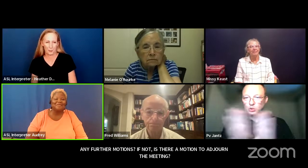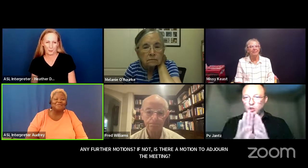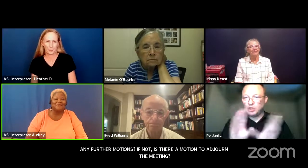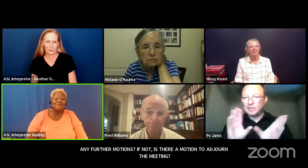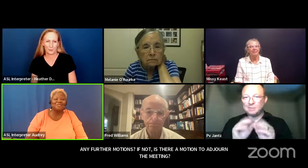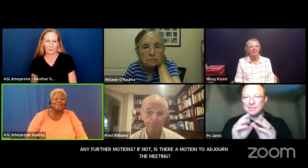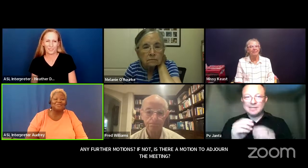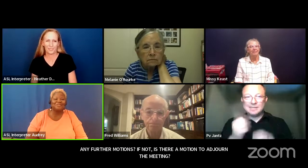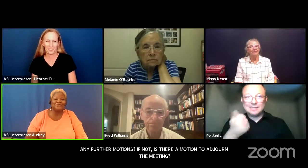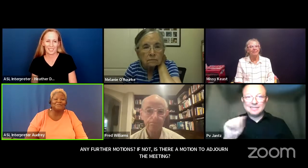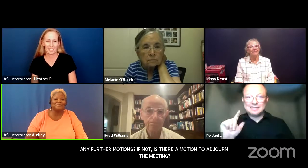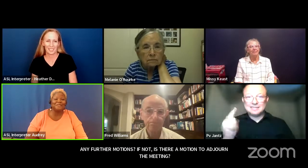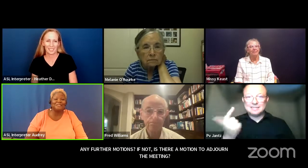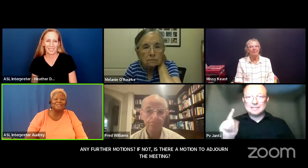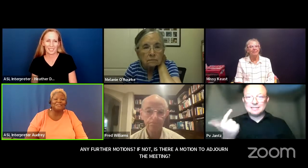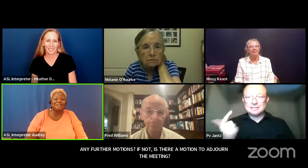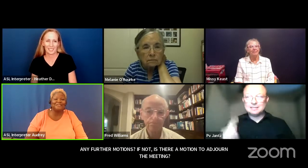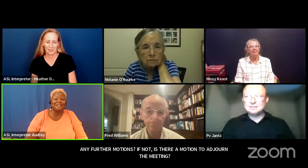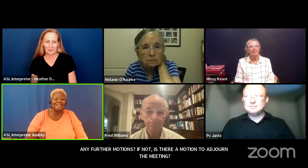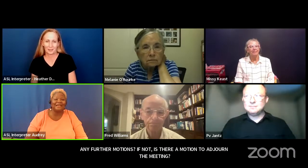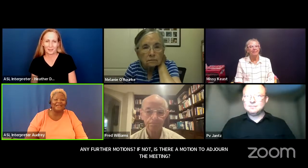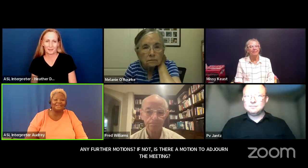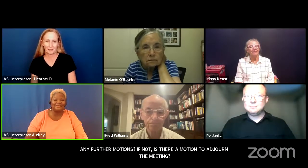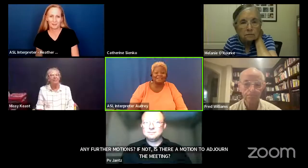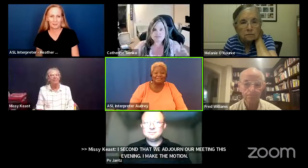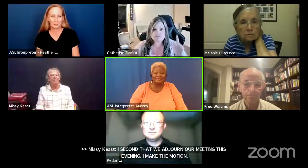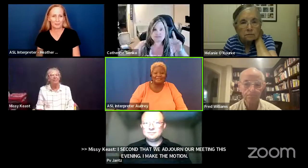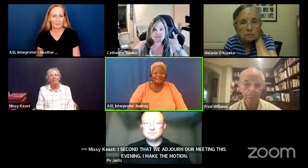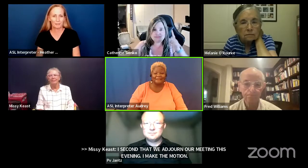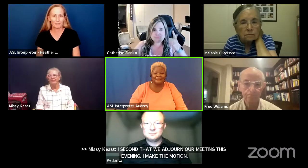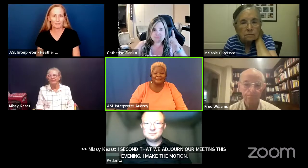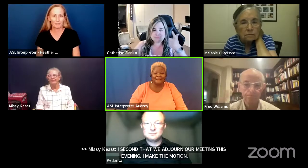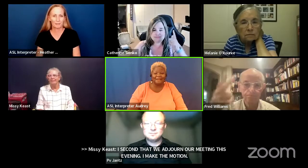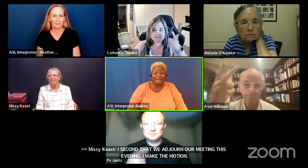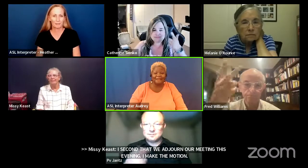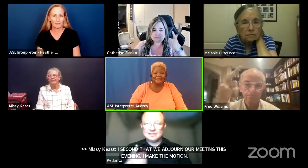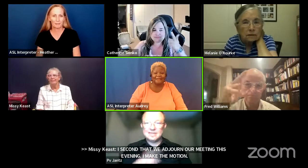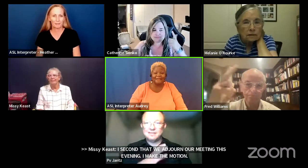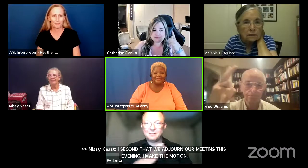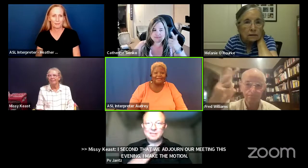So we have a motion to adjourn the meeting this evening. Any seconds?